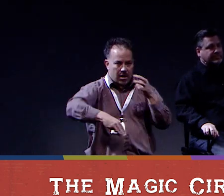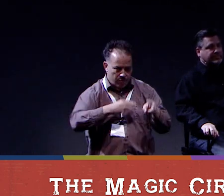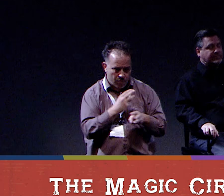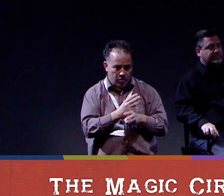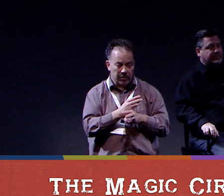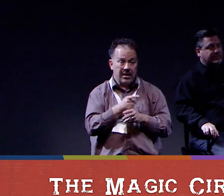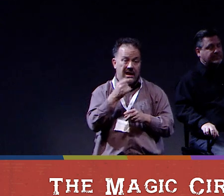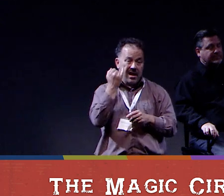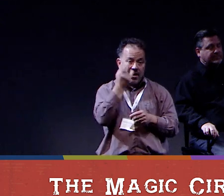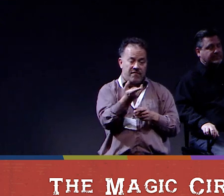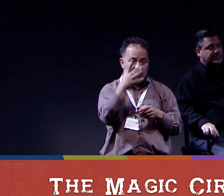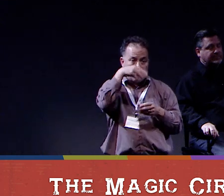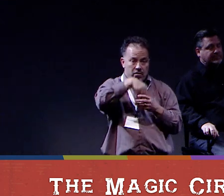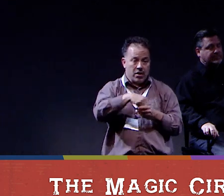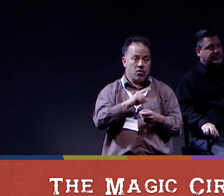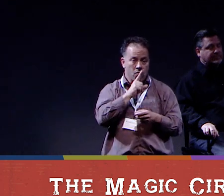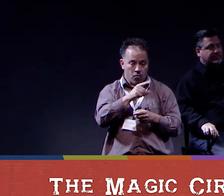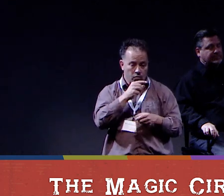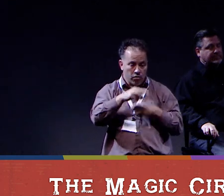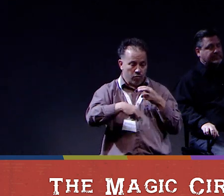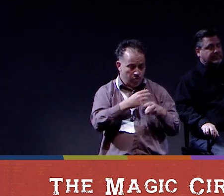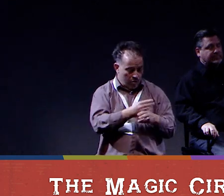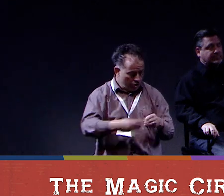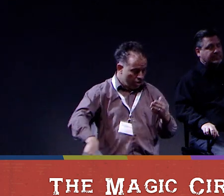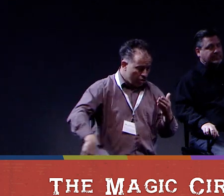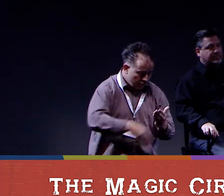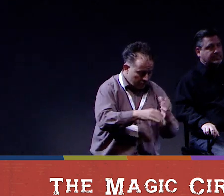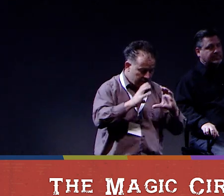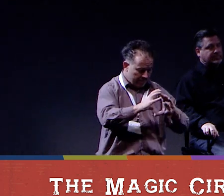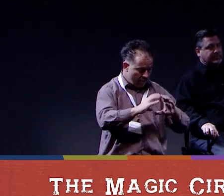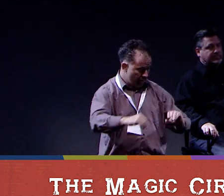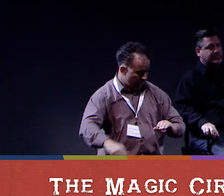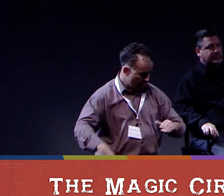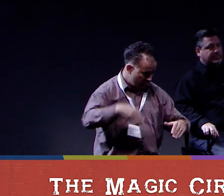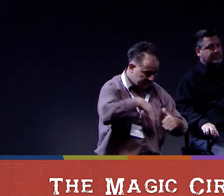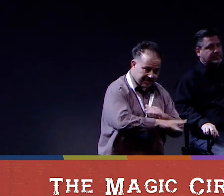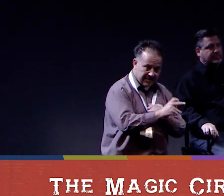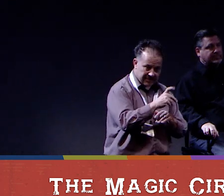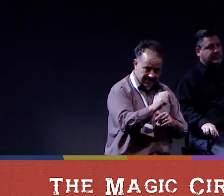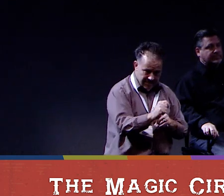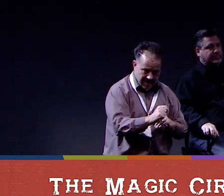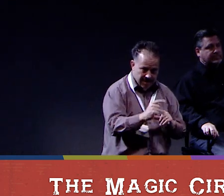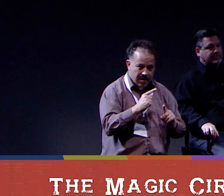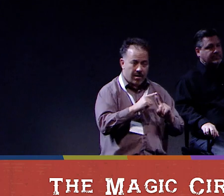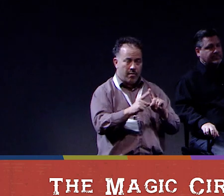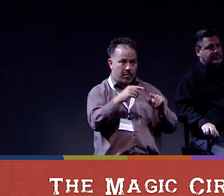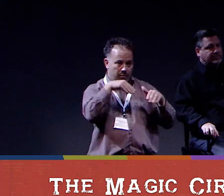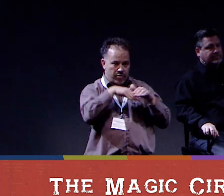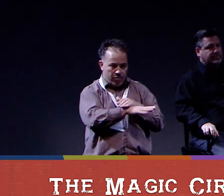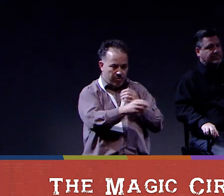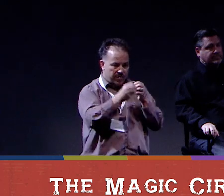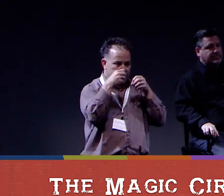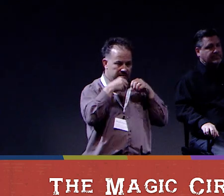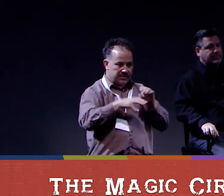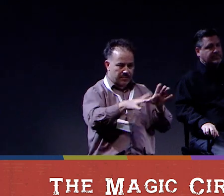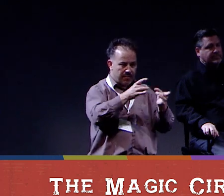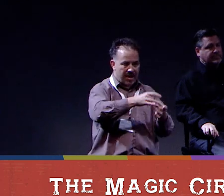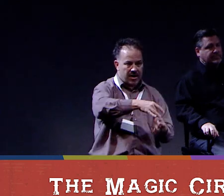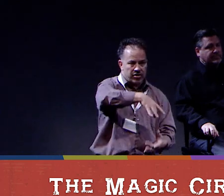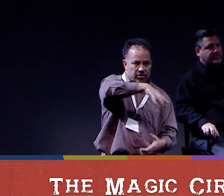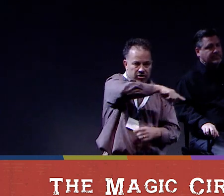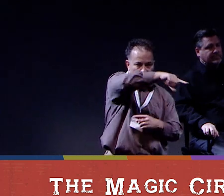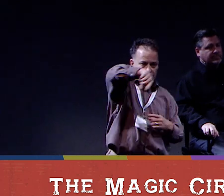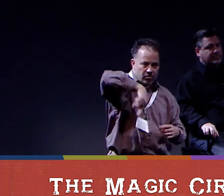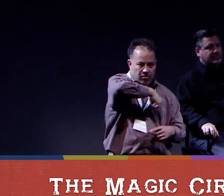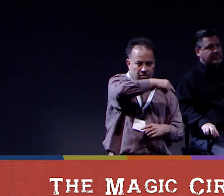When you're in the real world, you kick a ball into a net, it goes into the net. Once you step into the magic circle of a soccer field and you